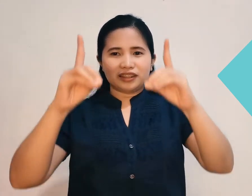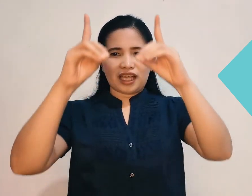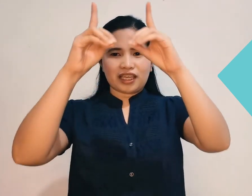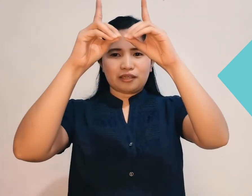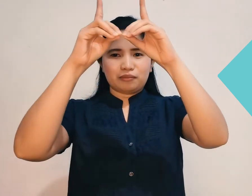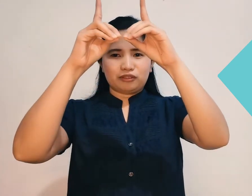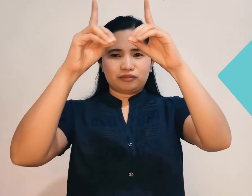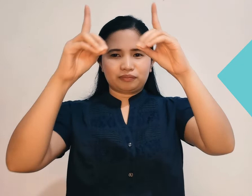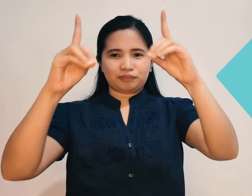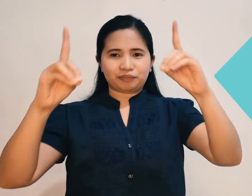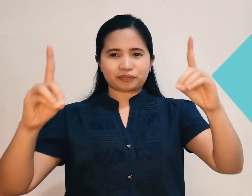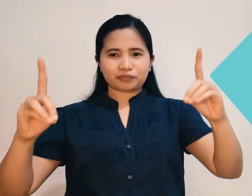Diamond.